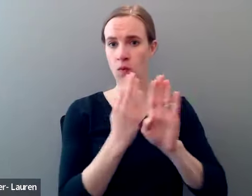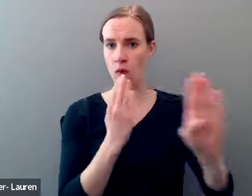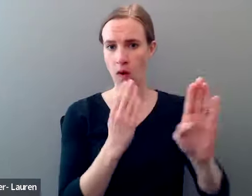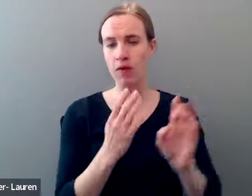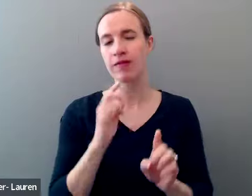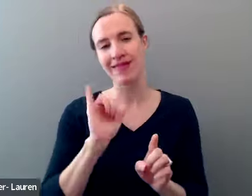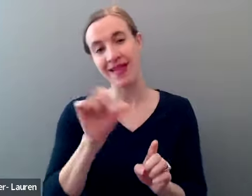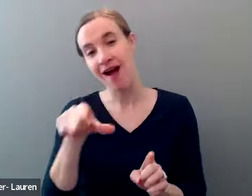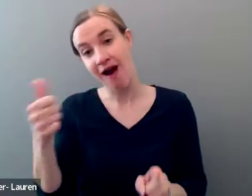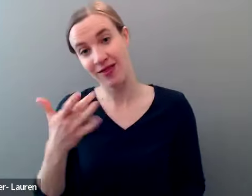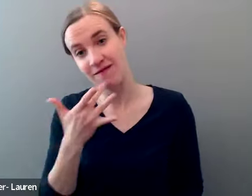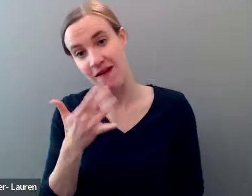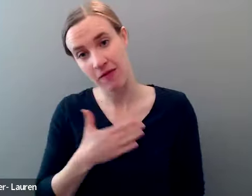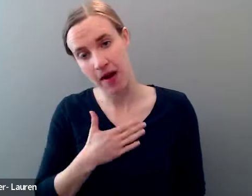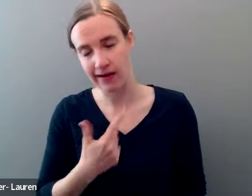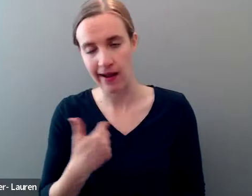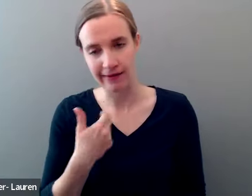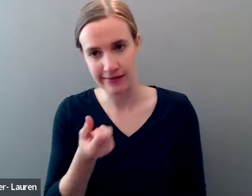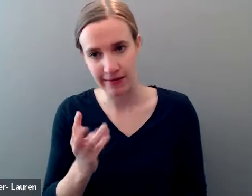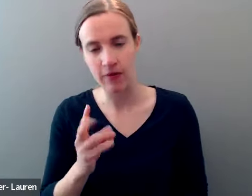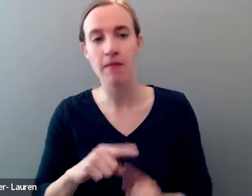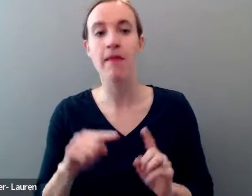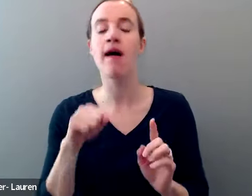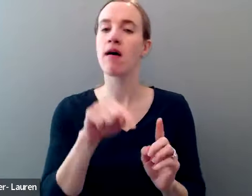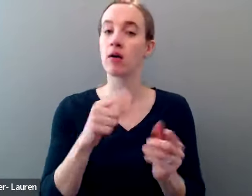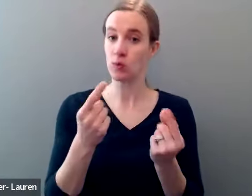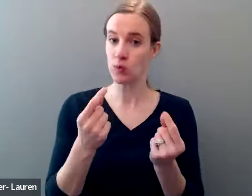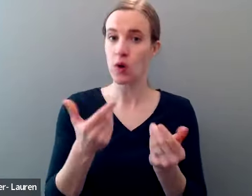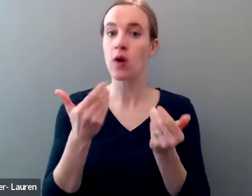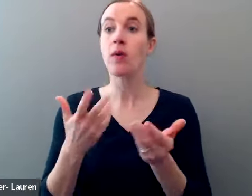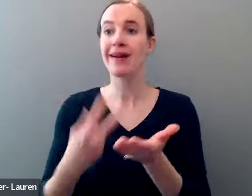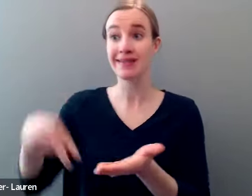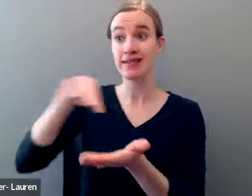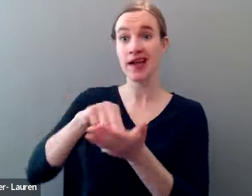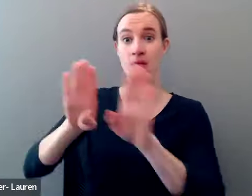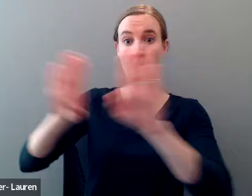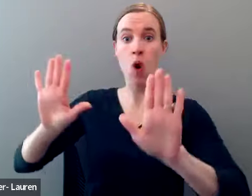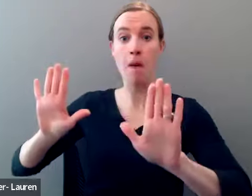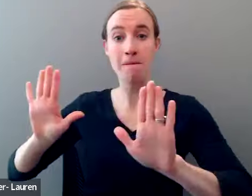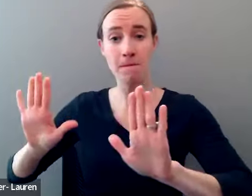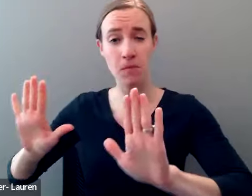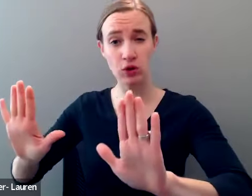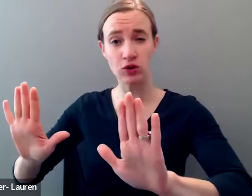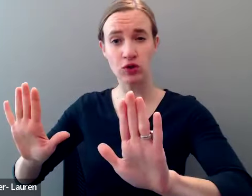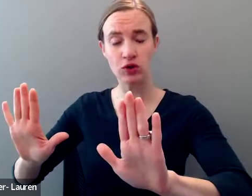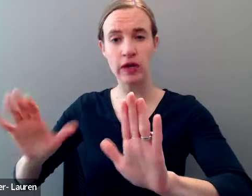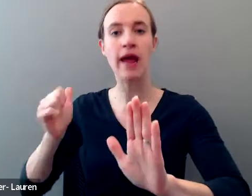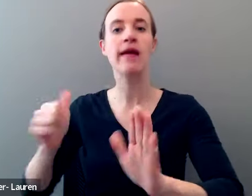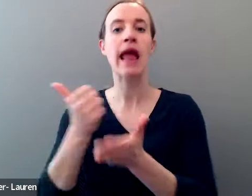2, but just standing up and pushing on a wall can be very regulating.